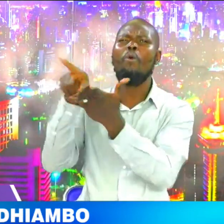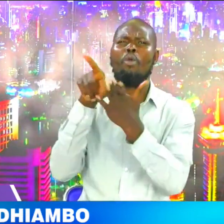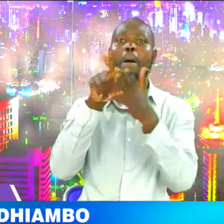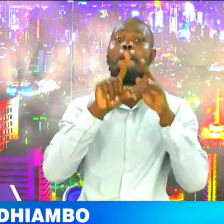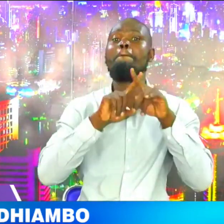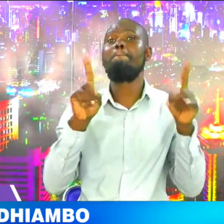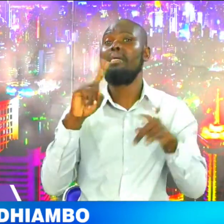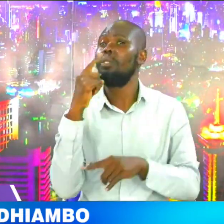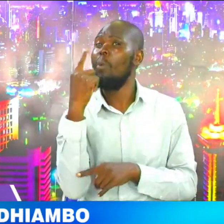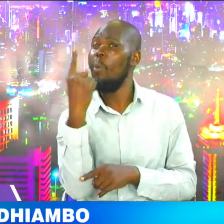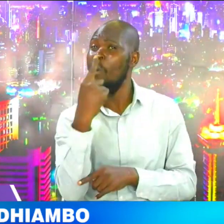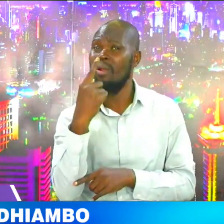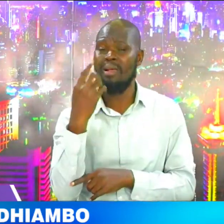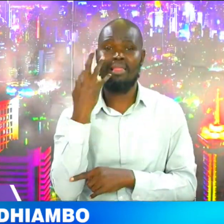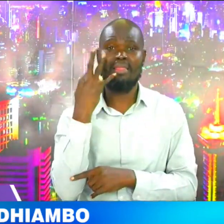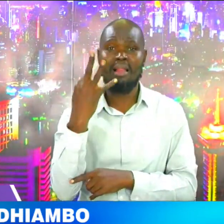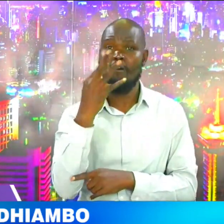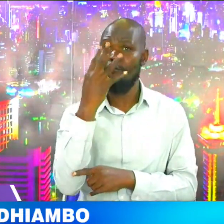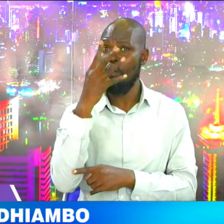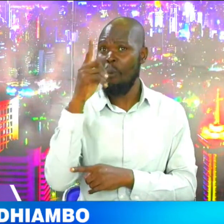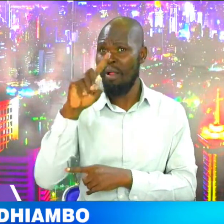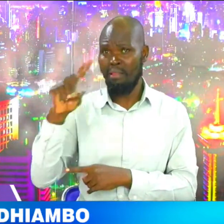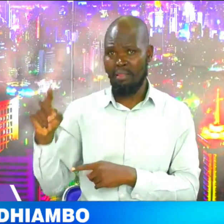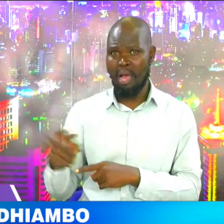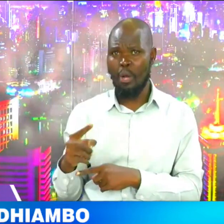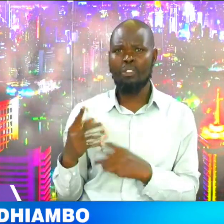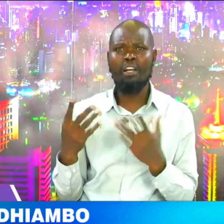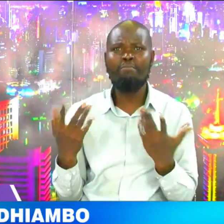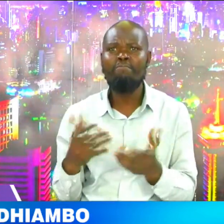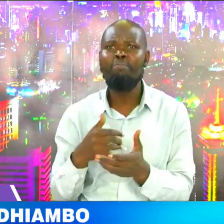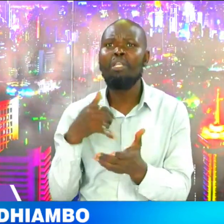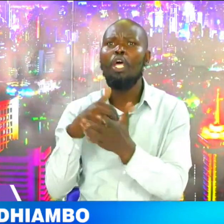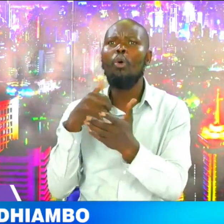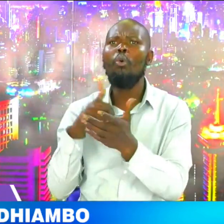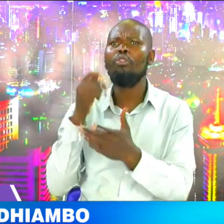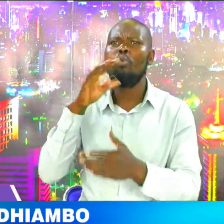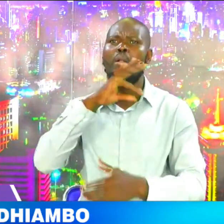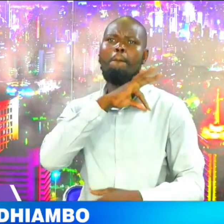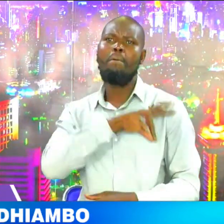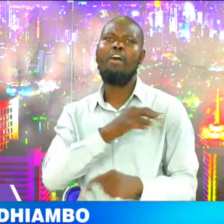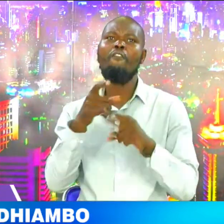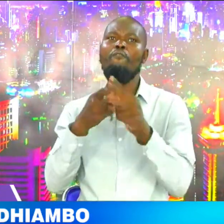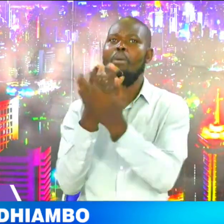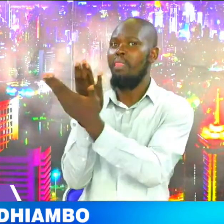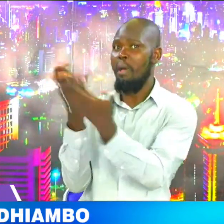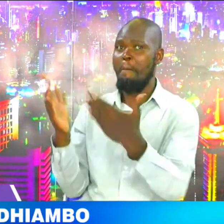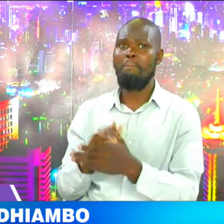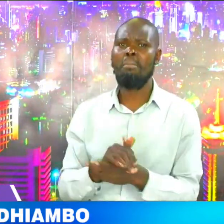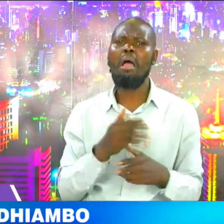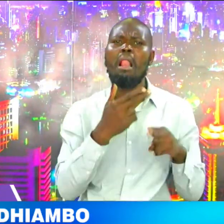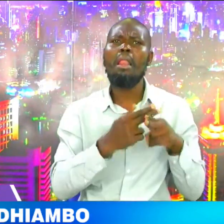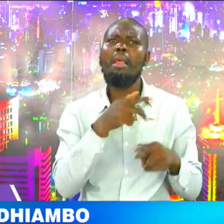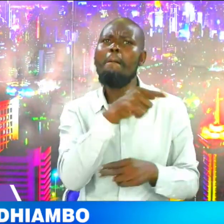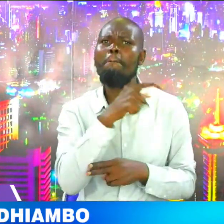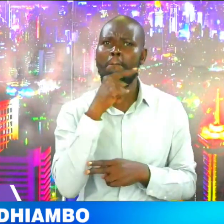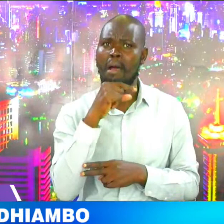said a total of over 500,000 students had applied for the loans, but only